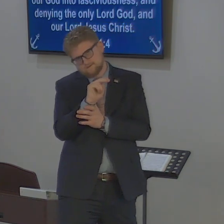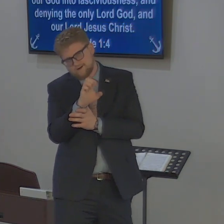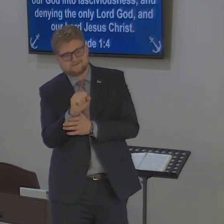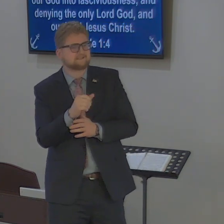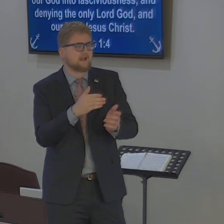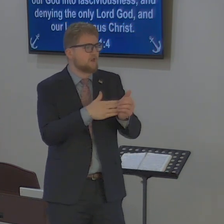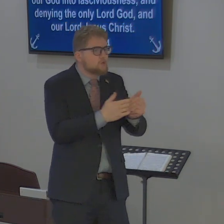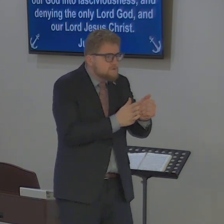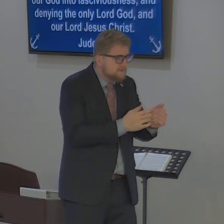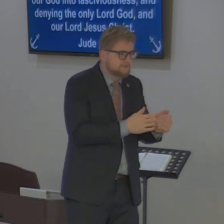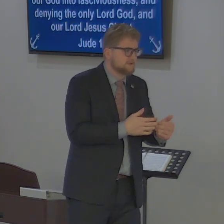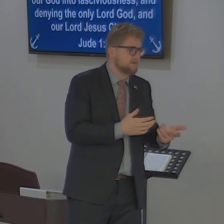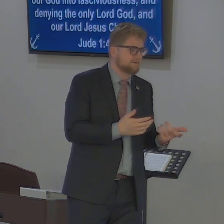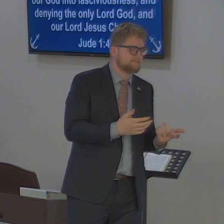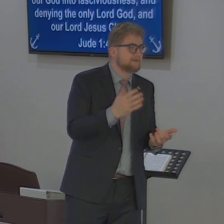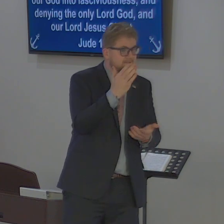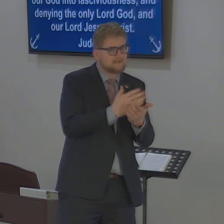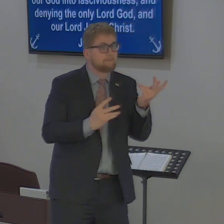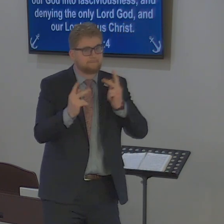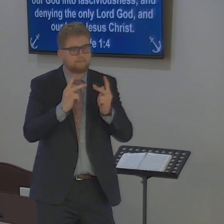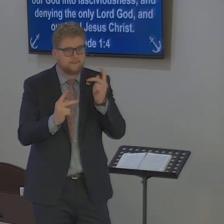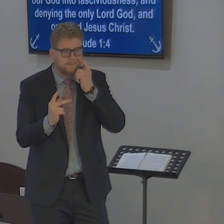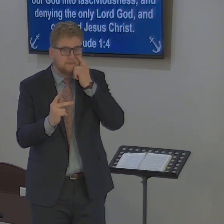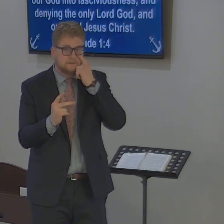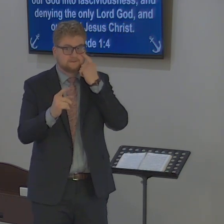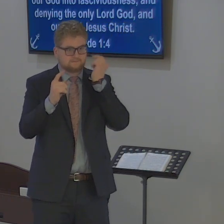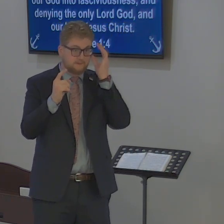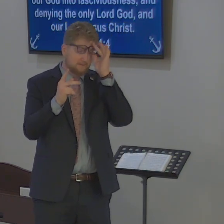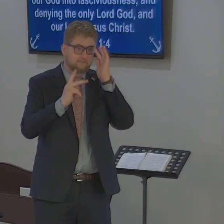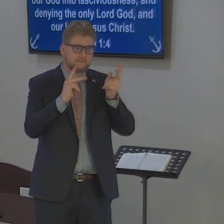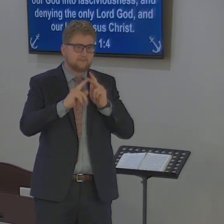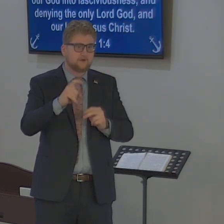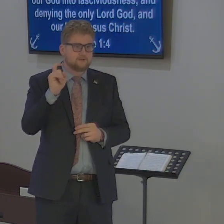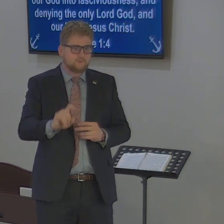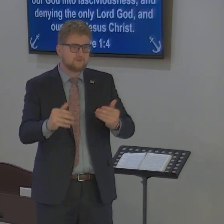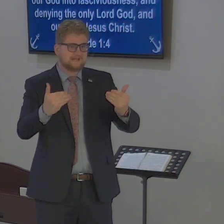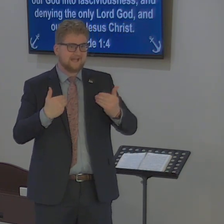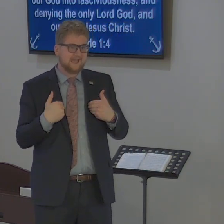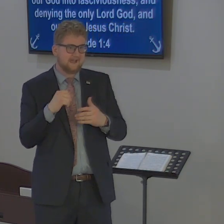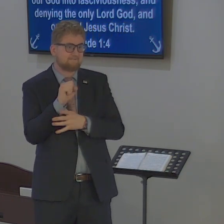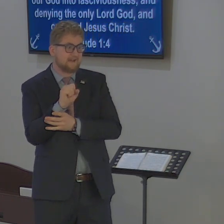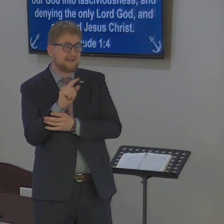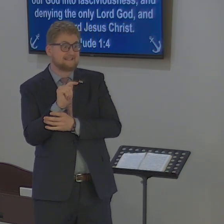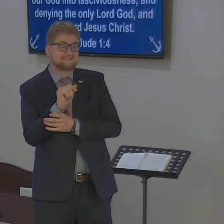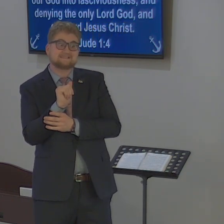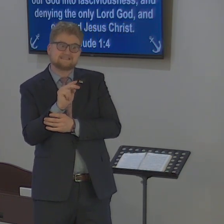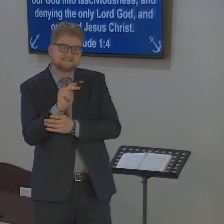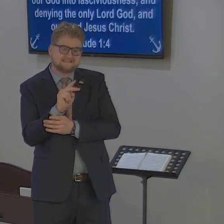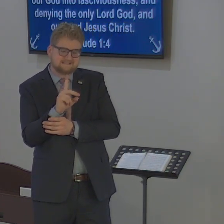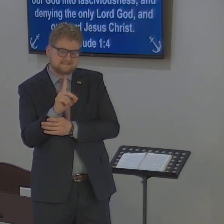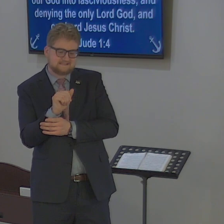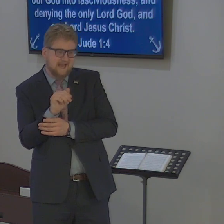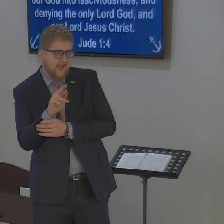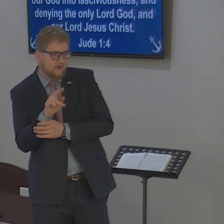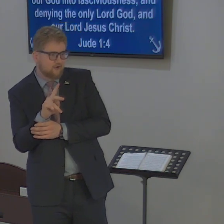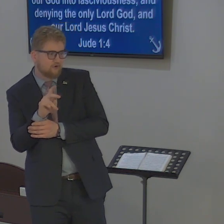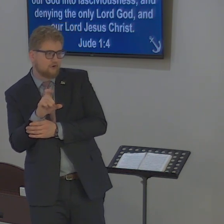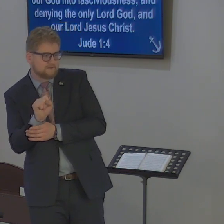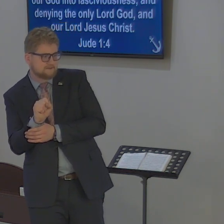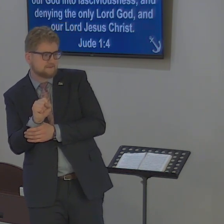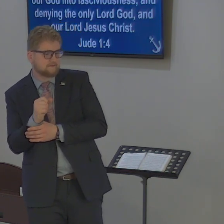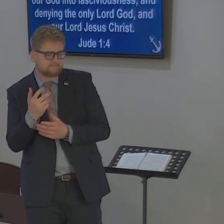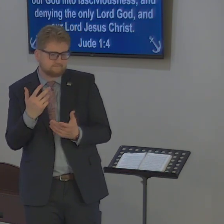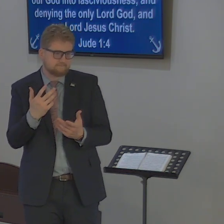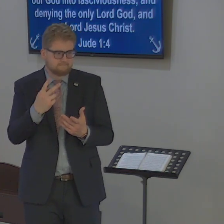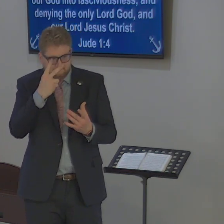Like, a lot of people don't like that word. They think it's a cuss word. Standards that God gives us to help us to live our life in according